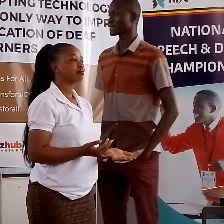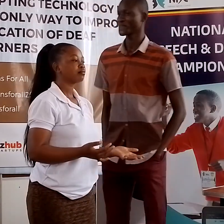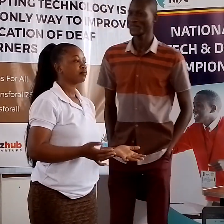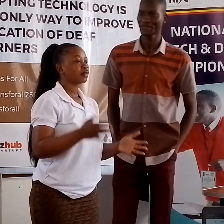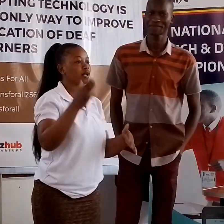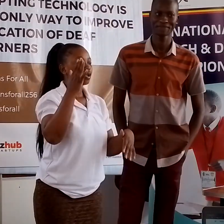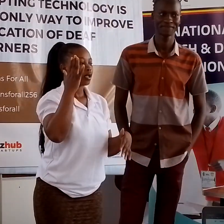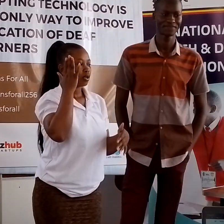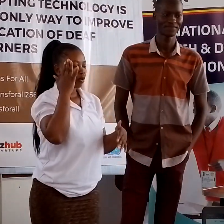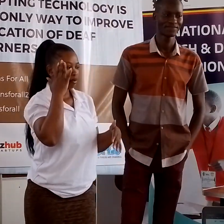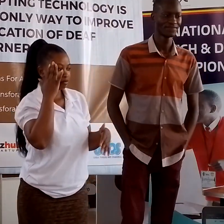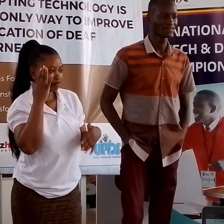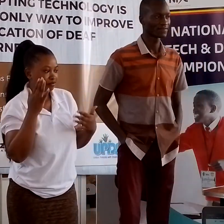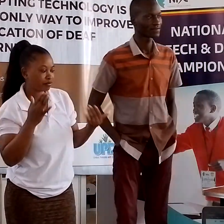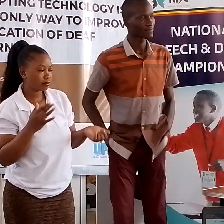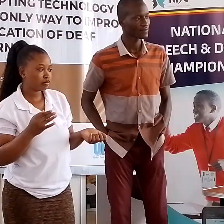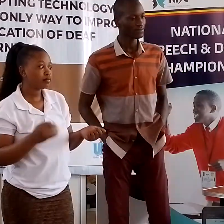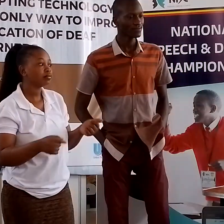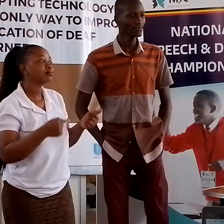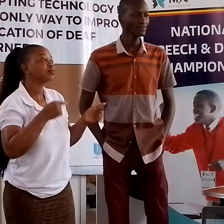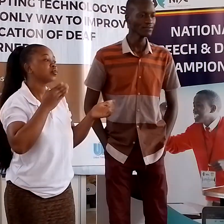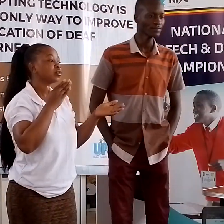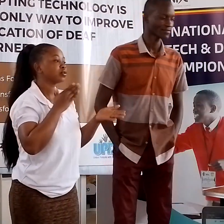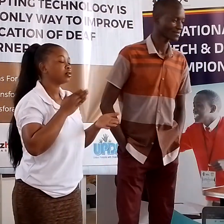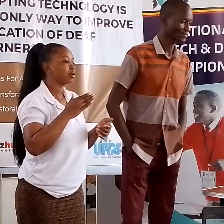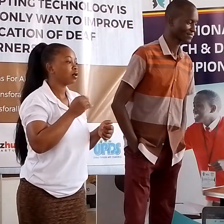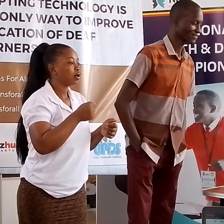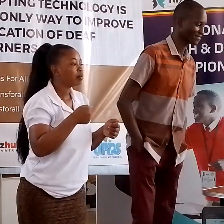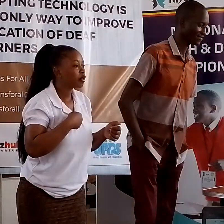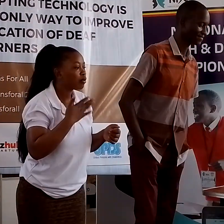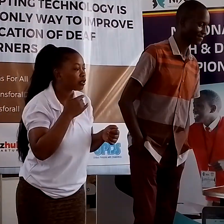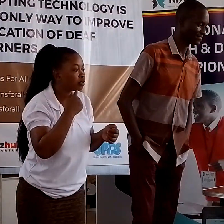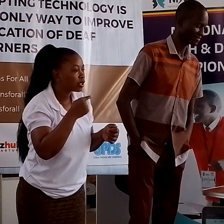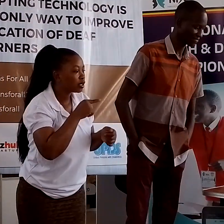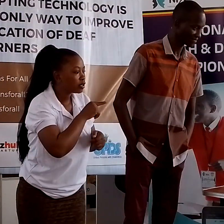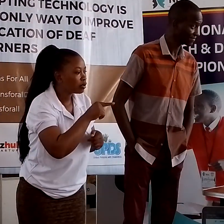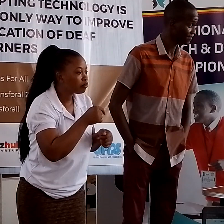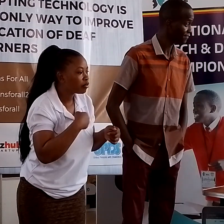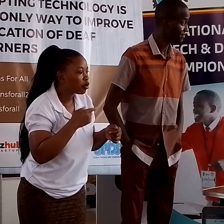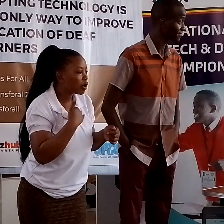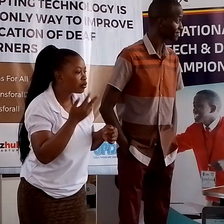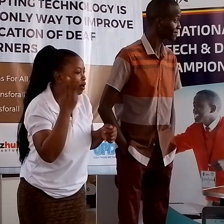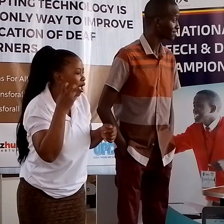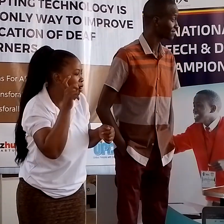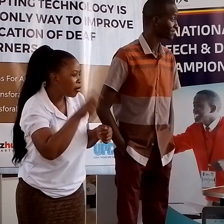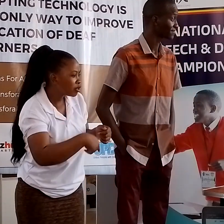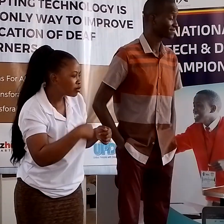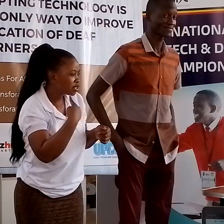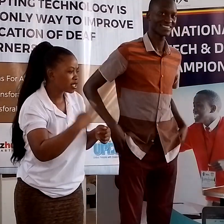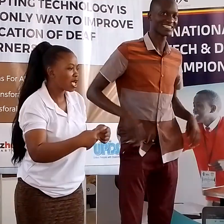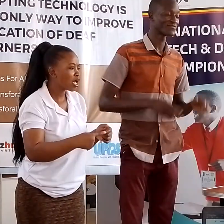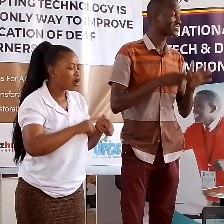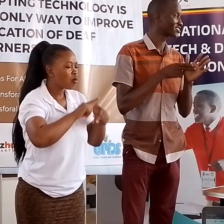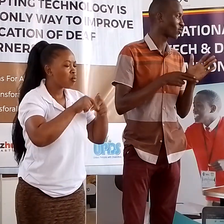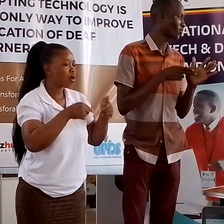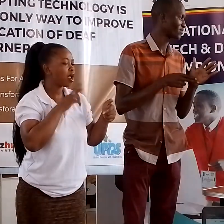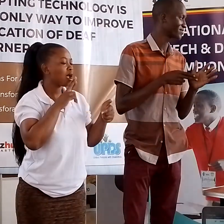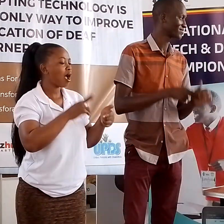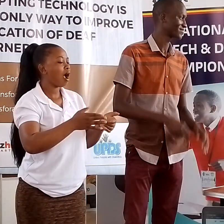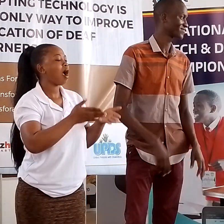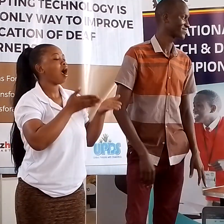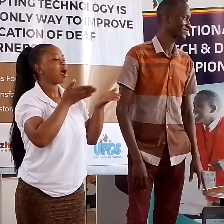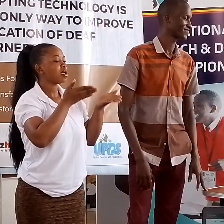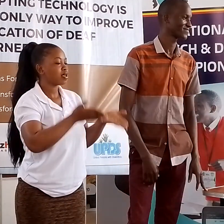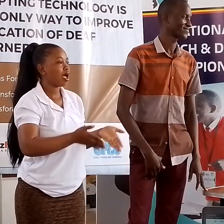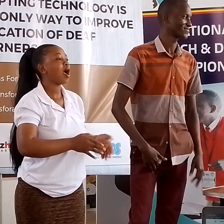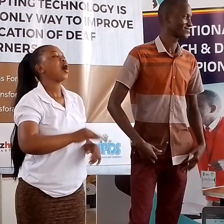and I wasn't telling you that you know online. I wanted to hear someone saying that we